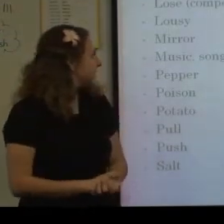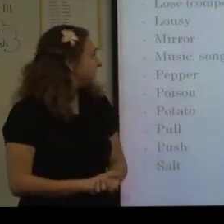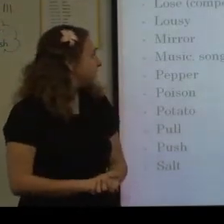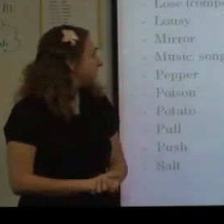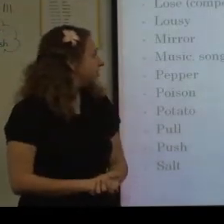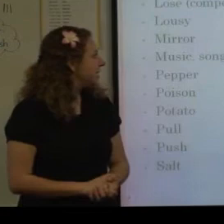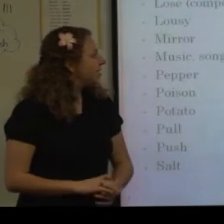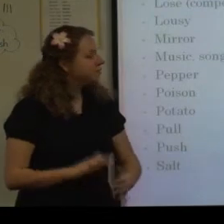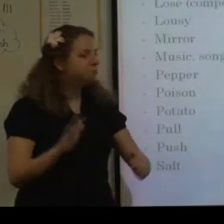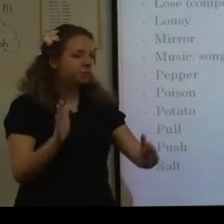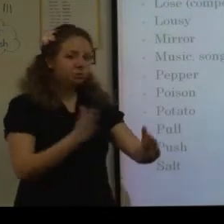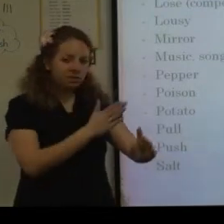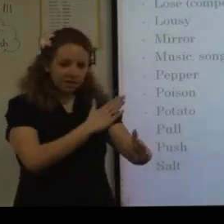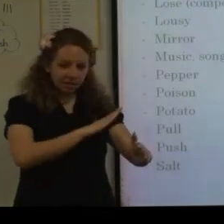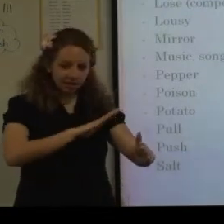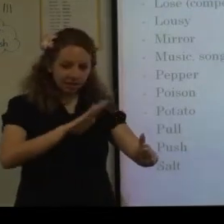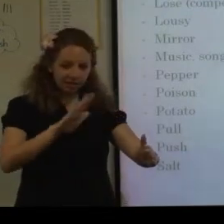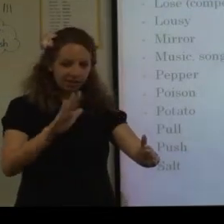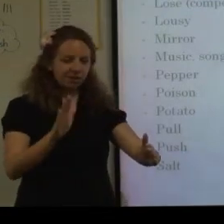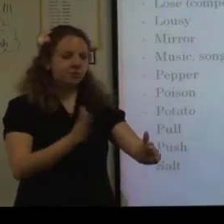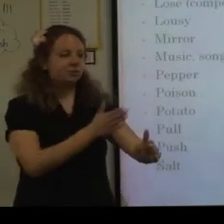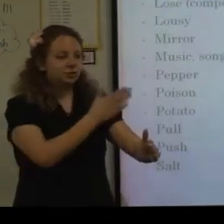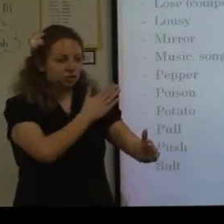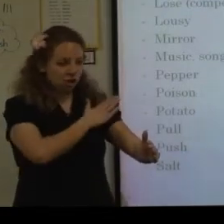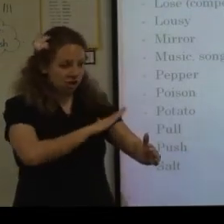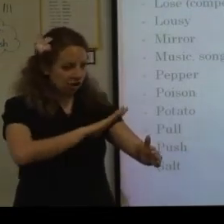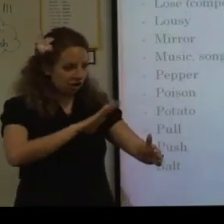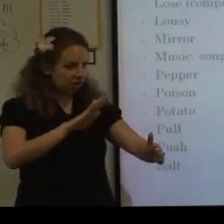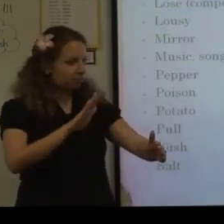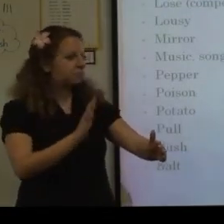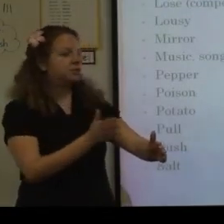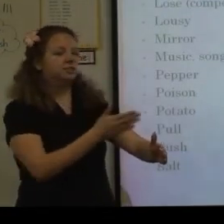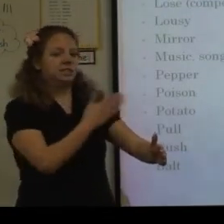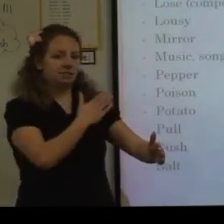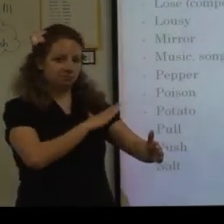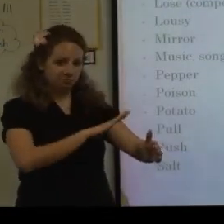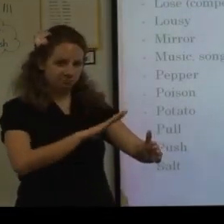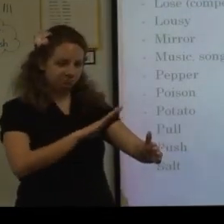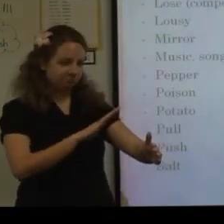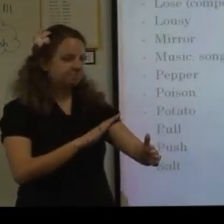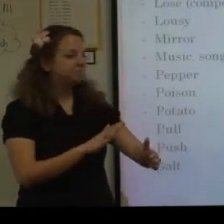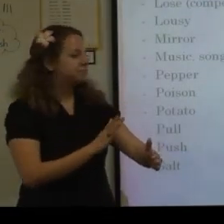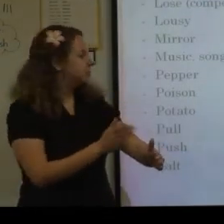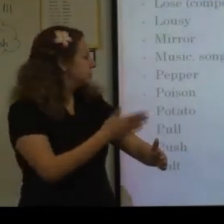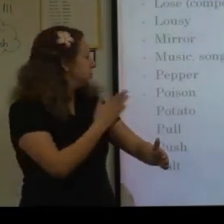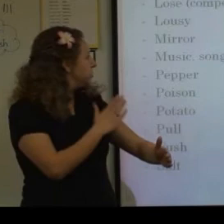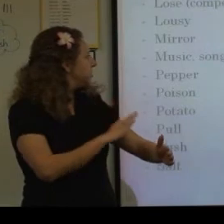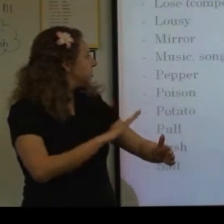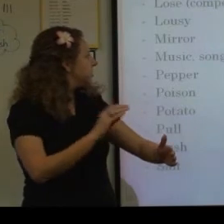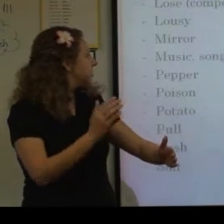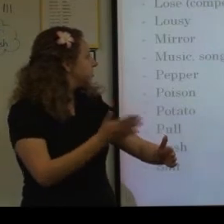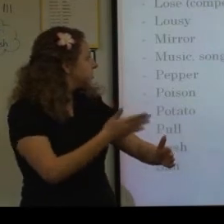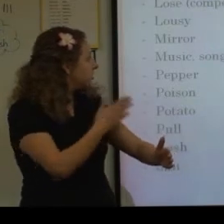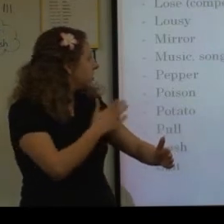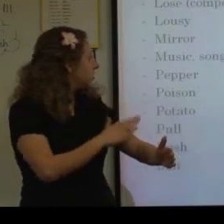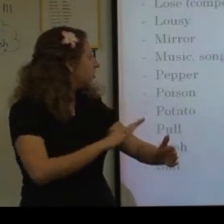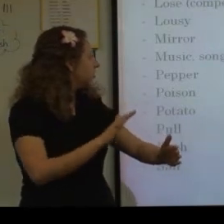Okay, and then we have music, or song, or sing. So music, song, or